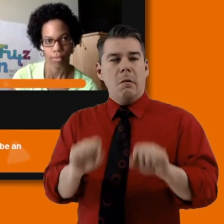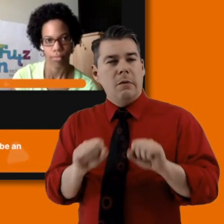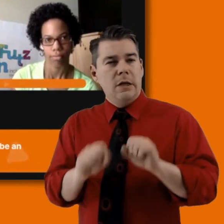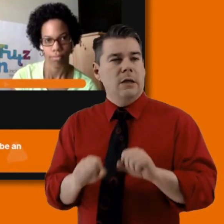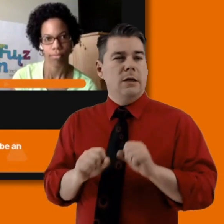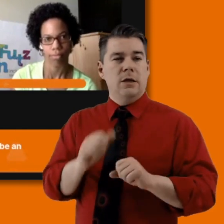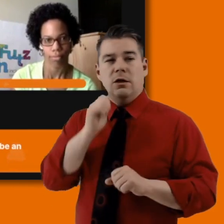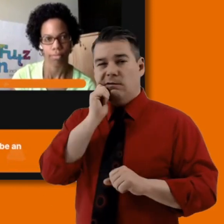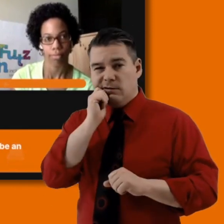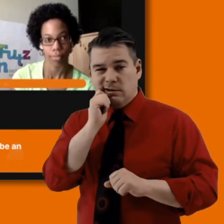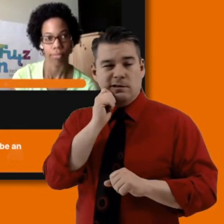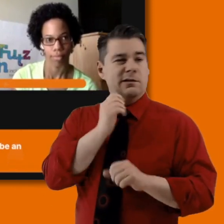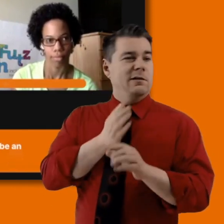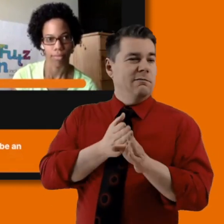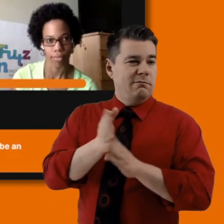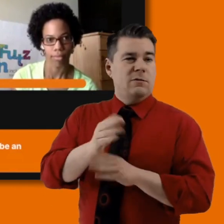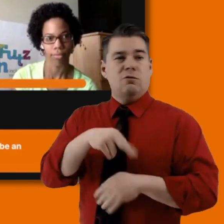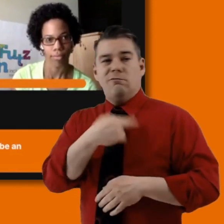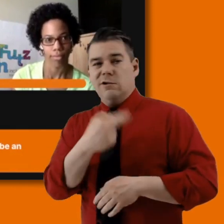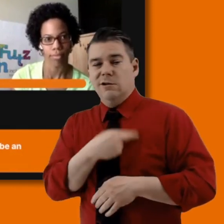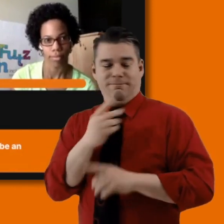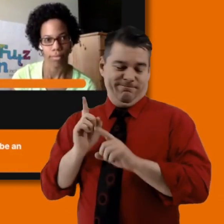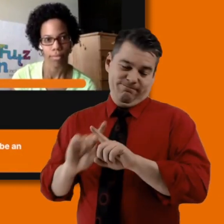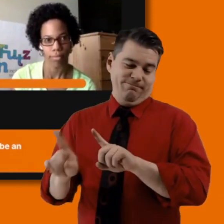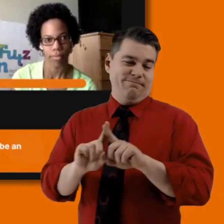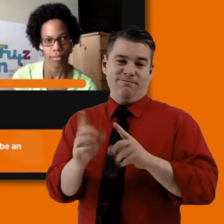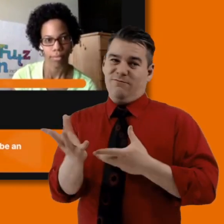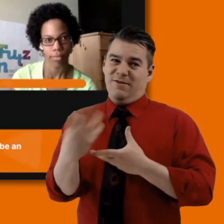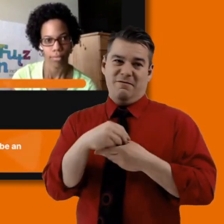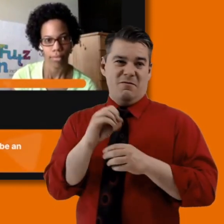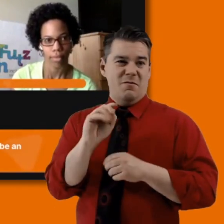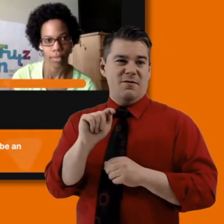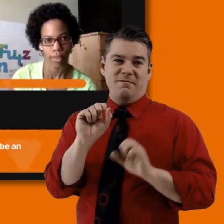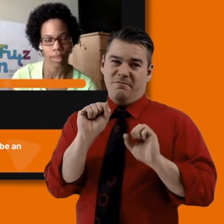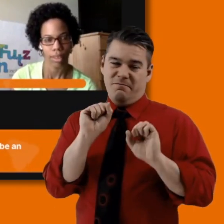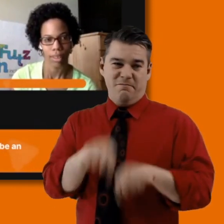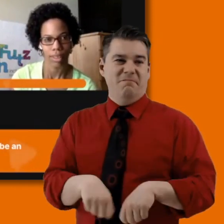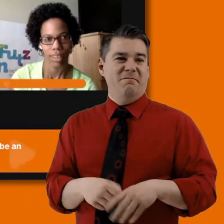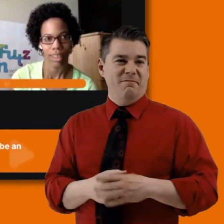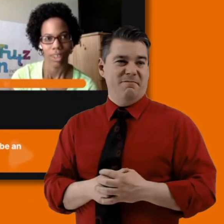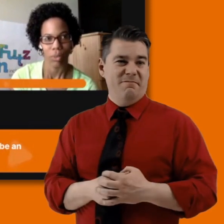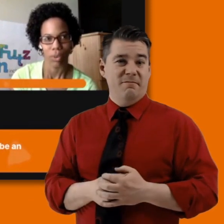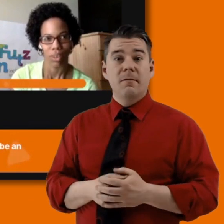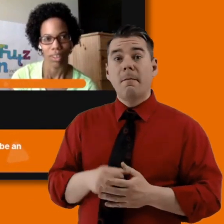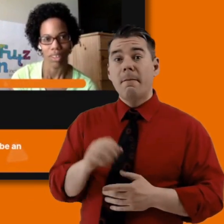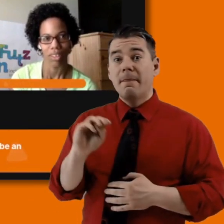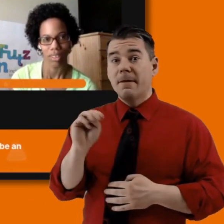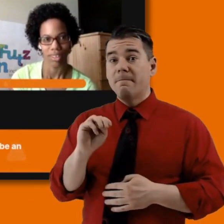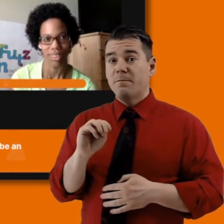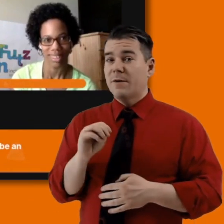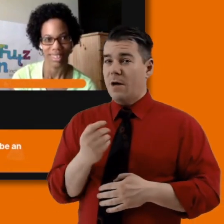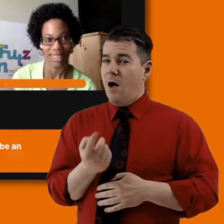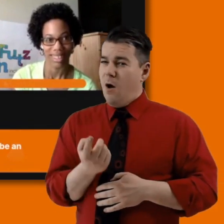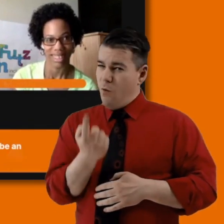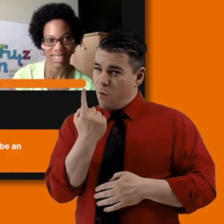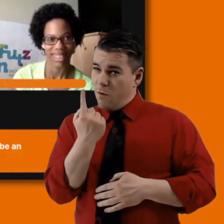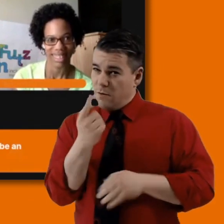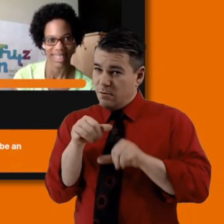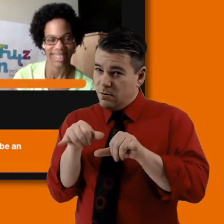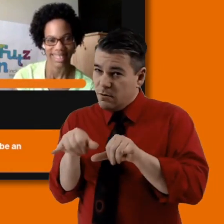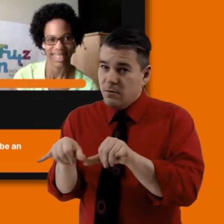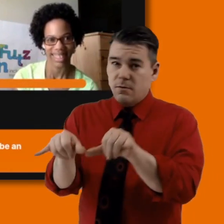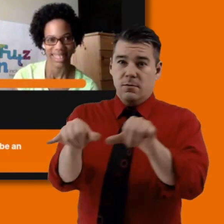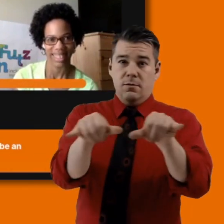creed, religion. There's a place for you in OT for sure. I would say there is a common thread